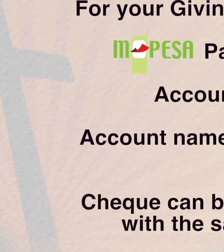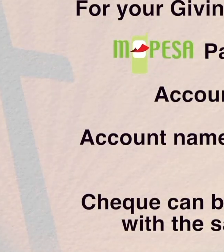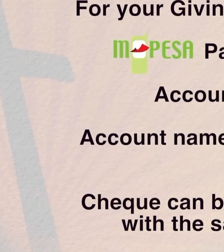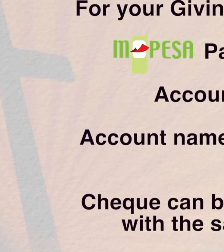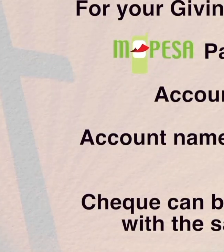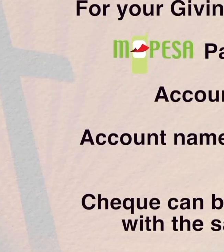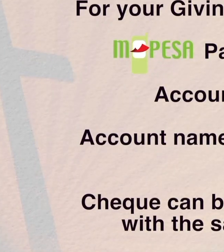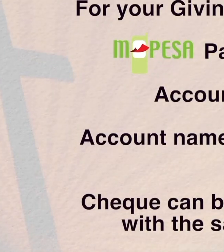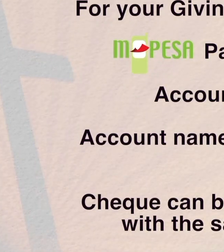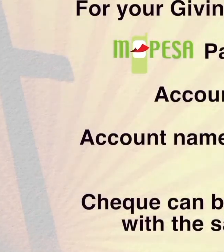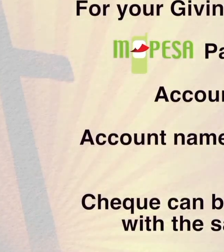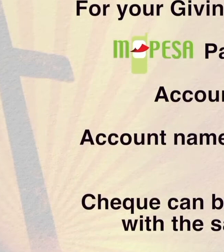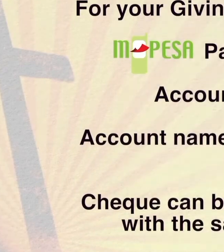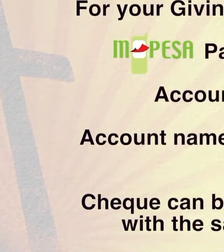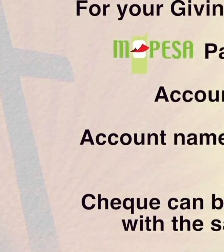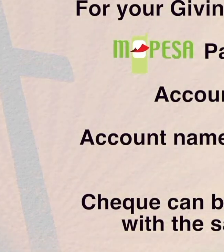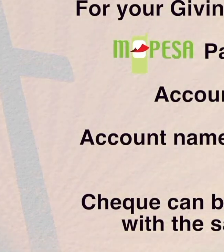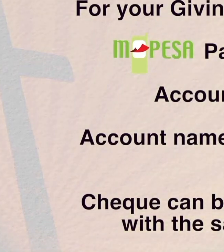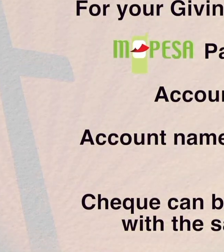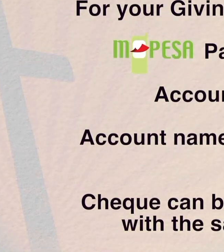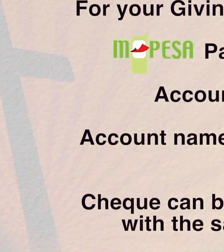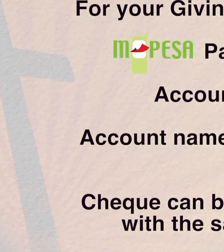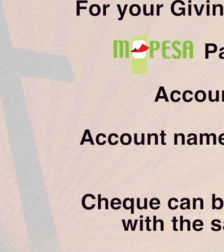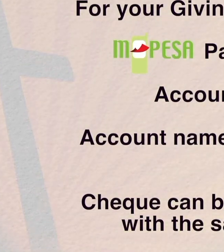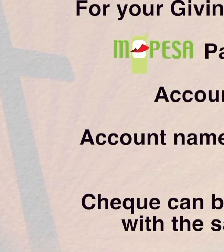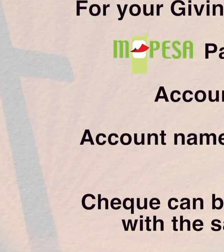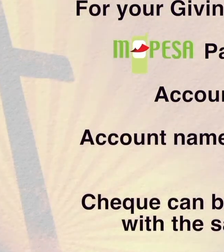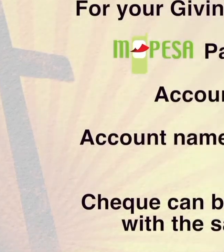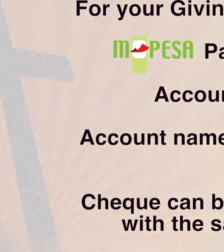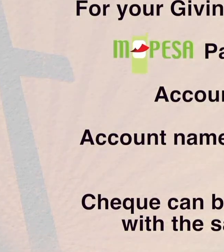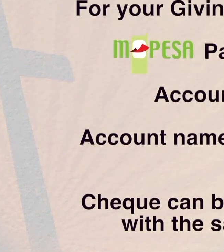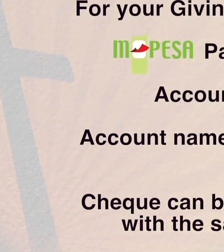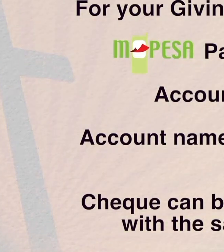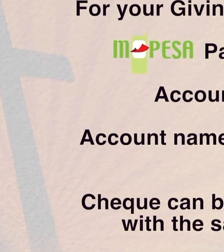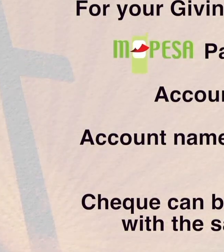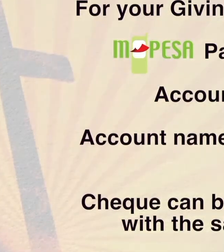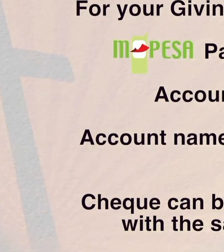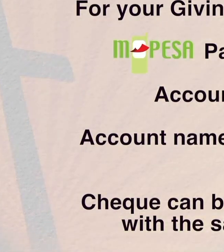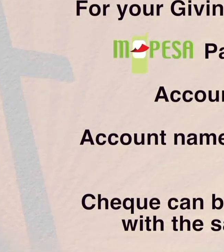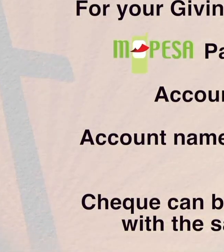Oh, wonderful.